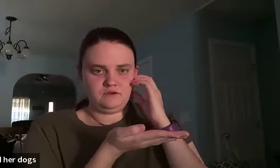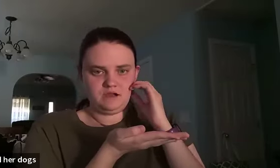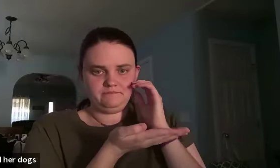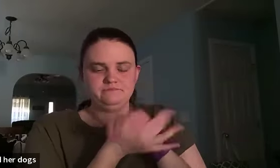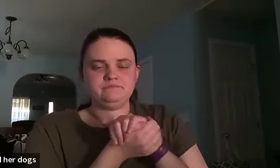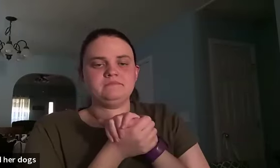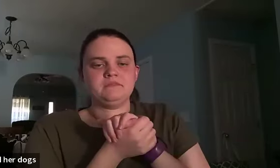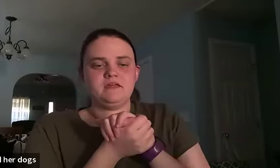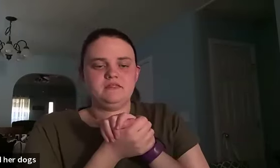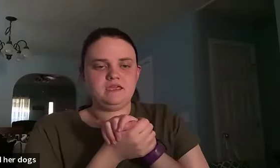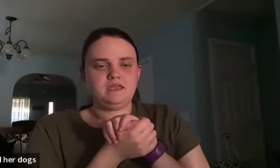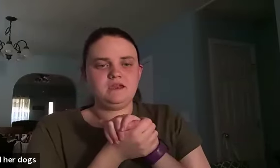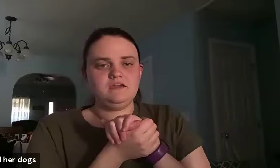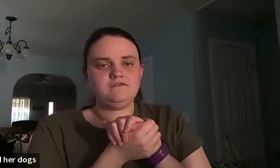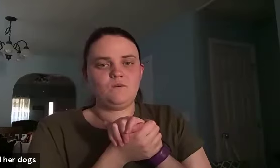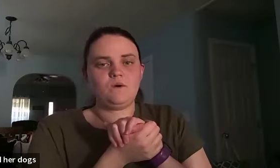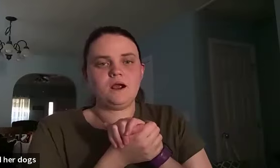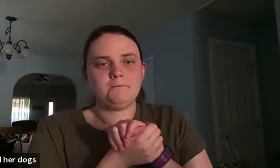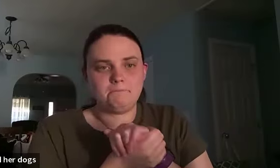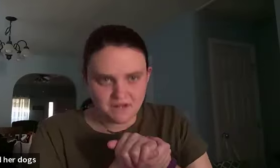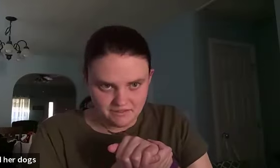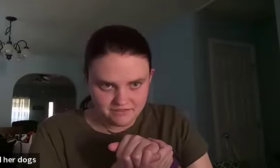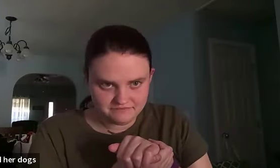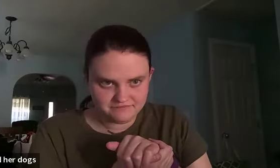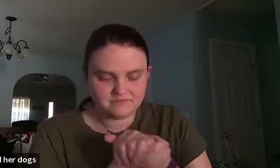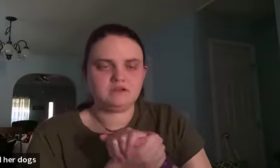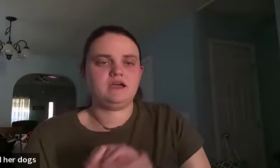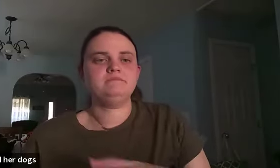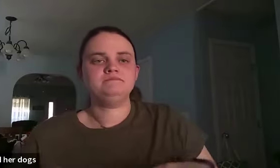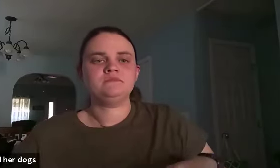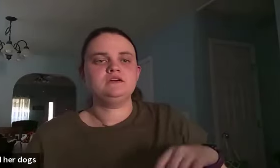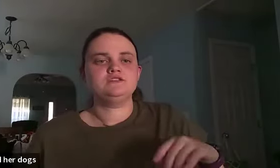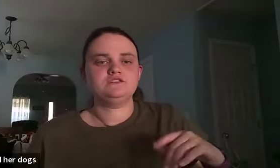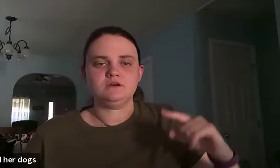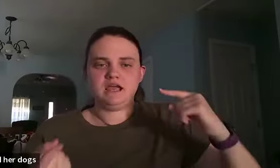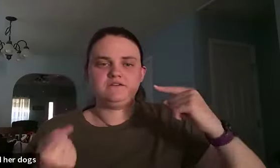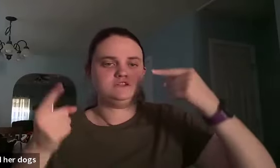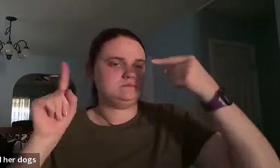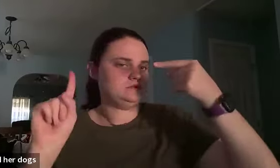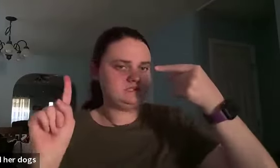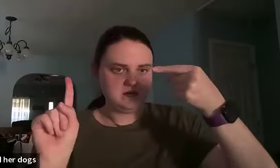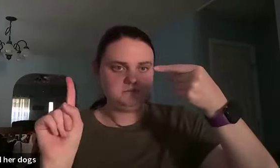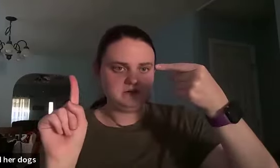All right. Then for month. Okay. So we're going to have our similar setup